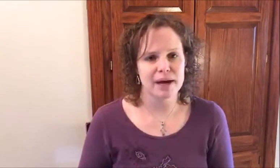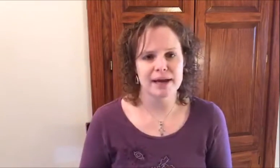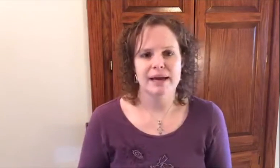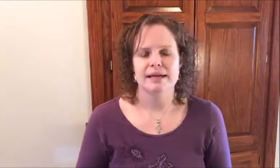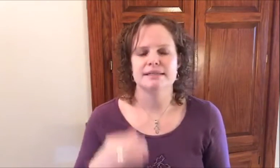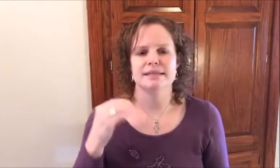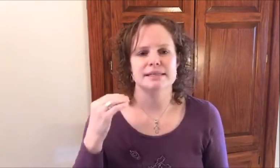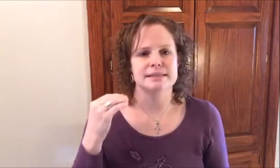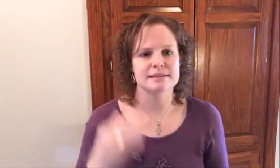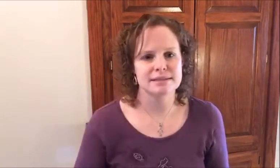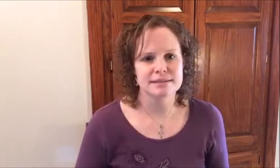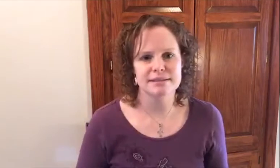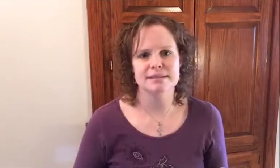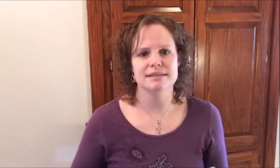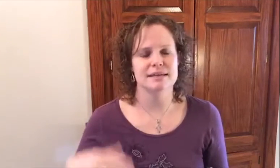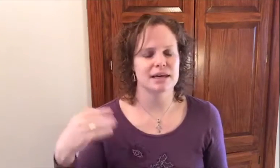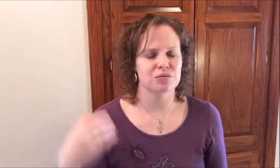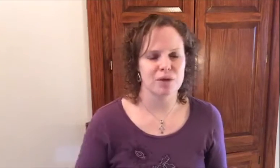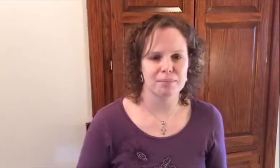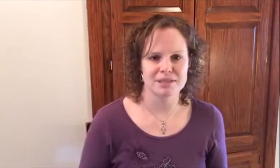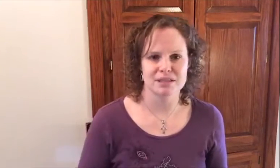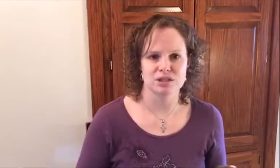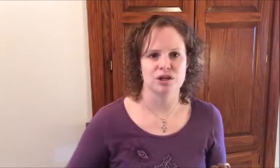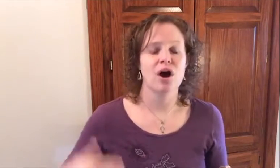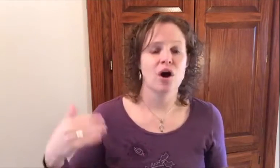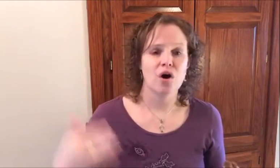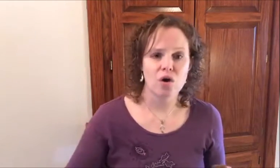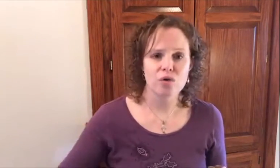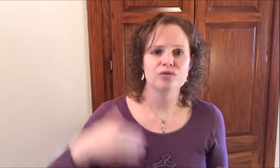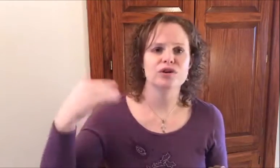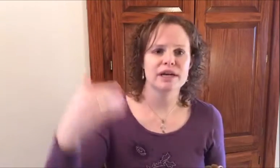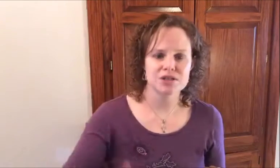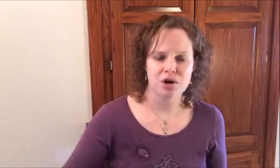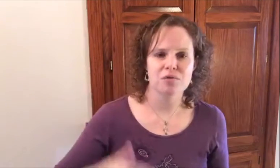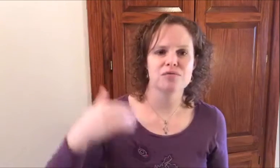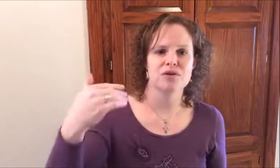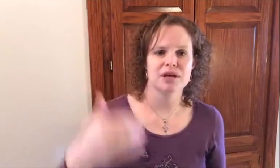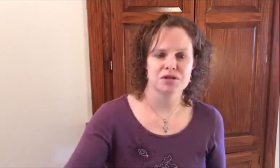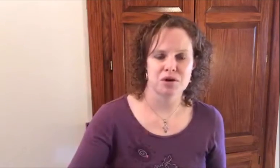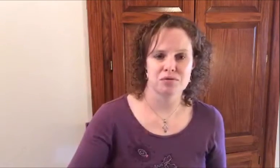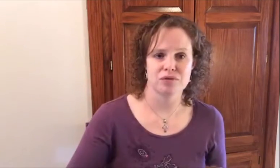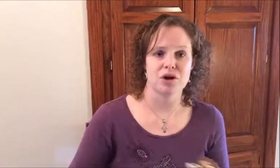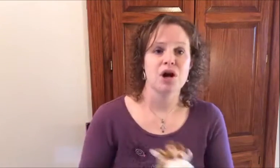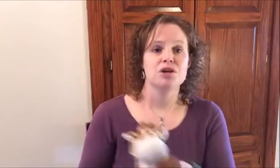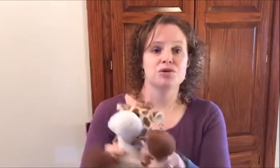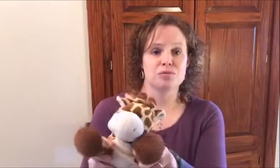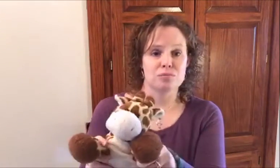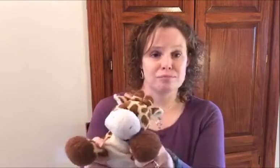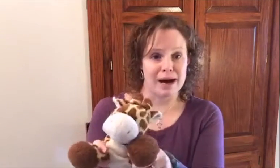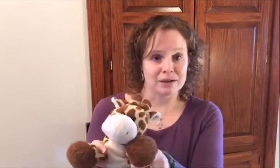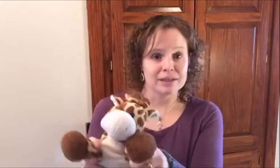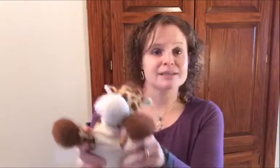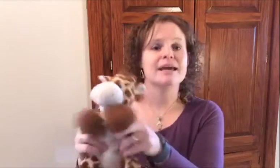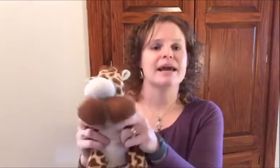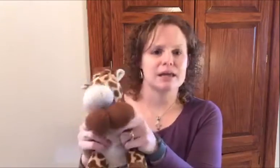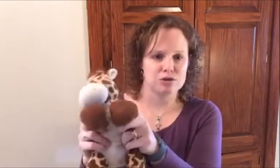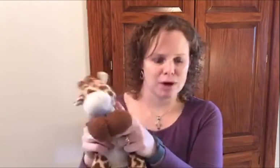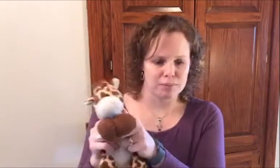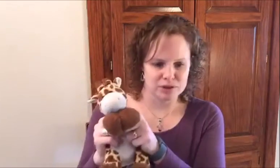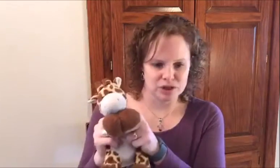way is consistency and repetition. Over and over and over. You model it and you help the